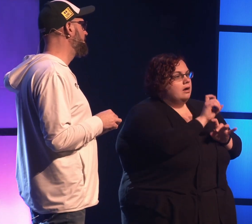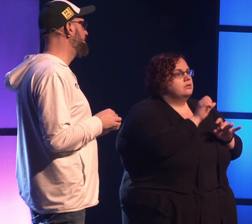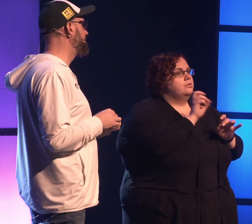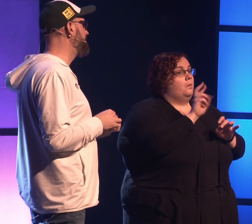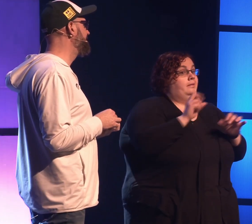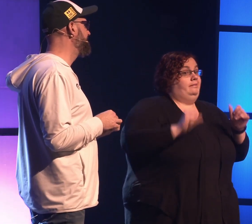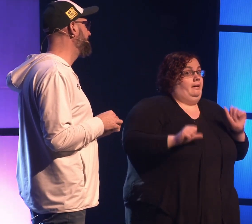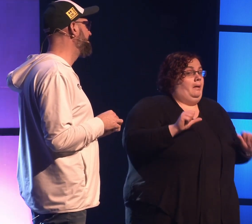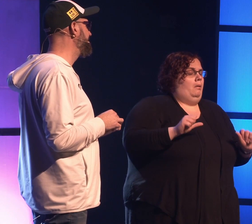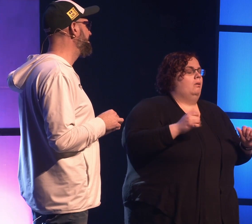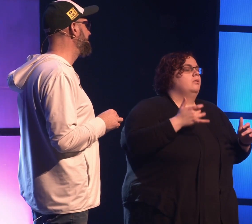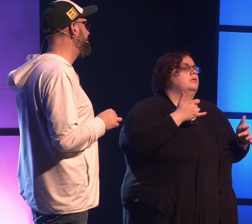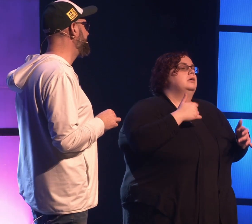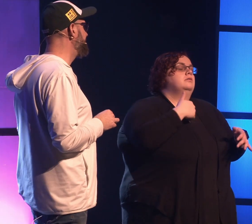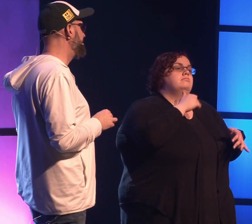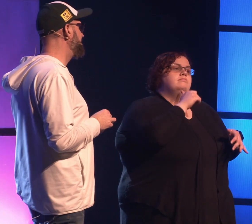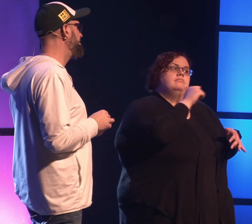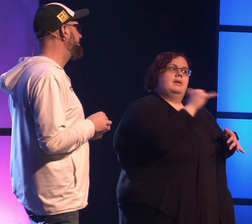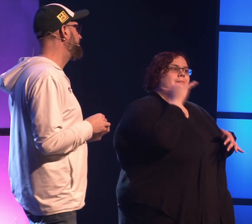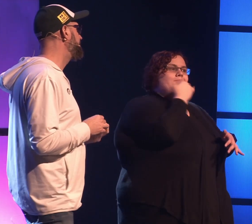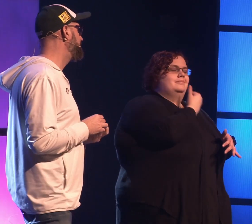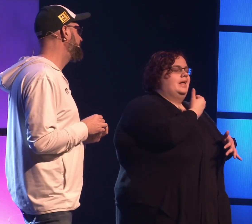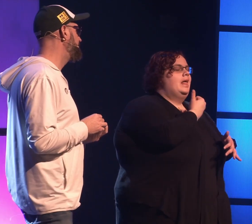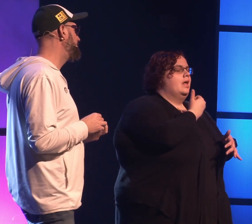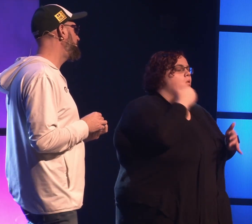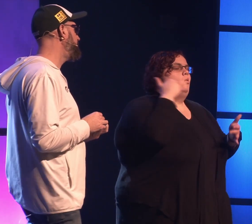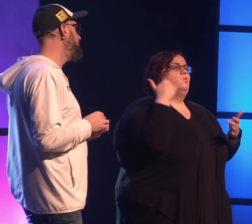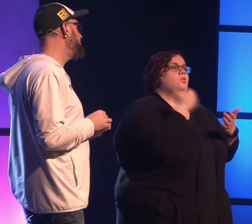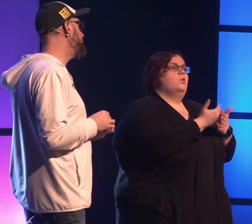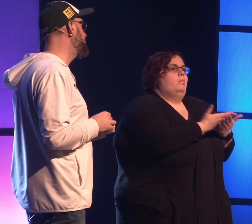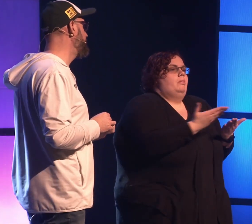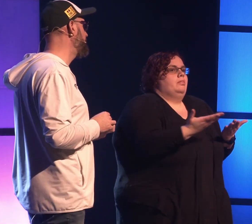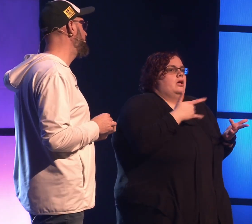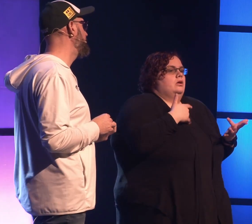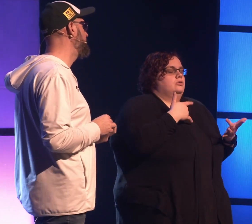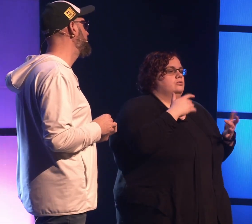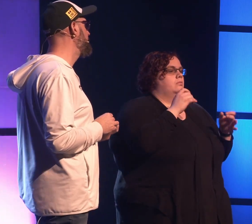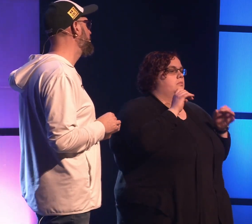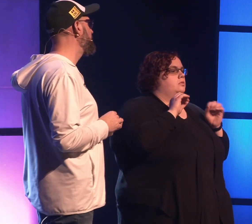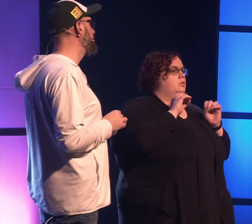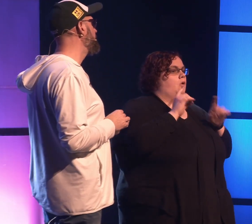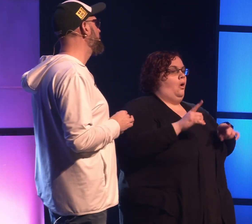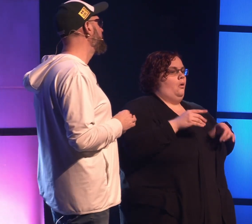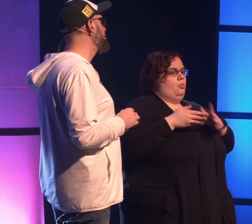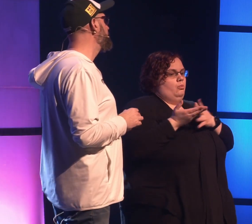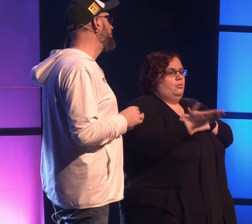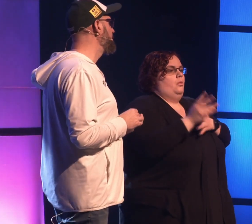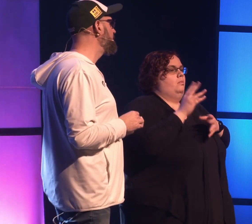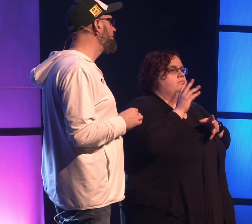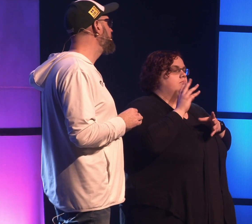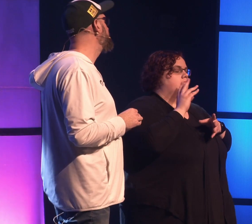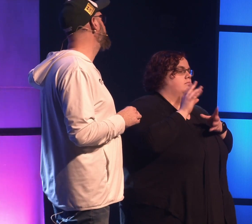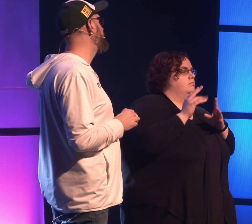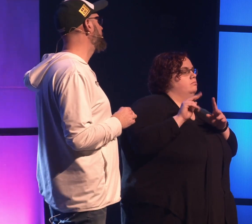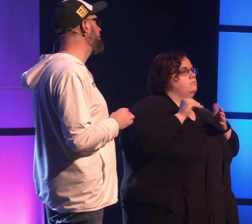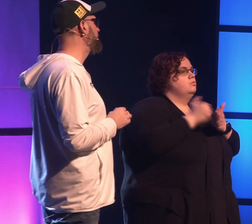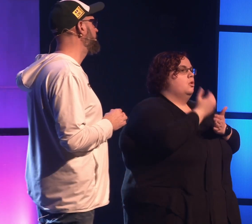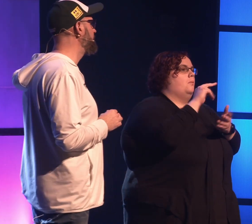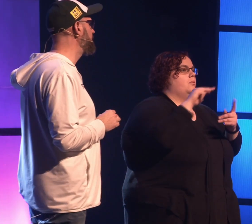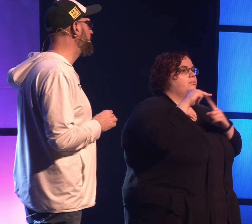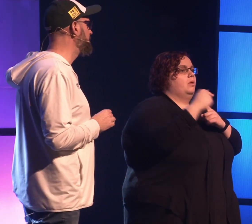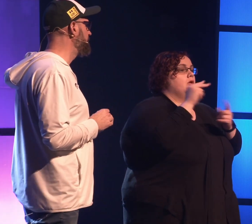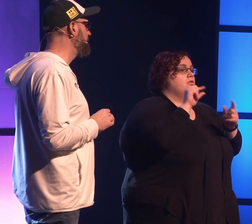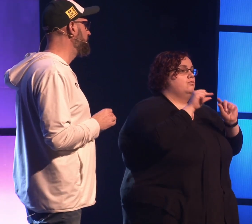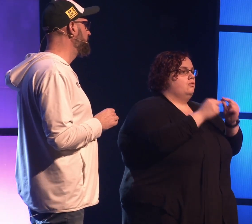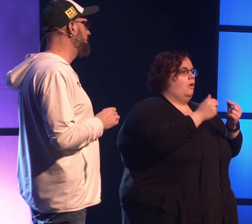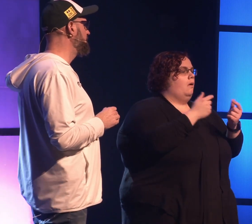wasn't a mistake. It was a very good thing for us to be able to go through this Fresh Perspective group and to ask